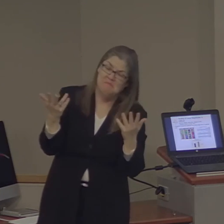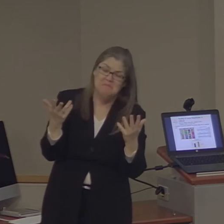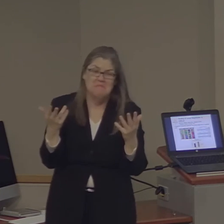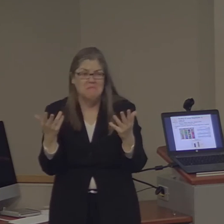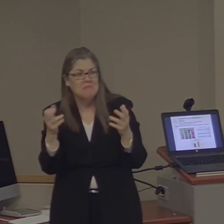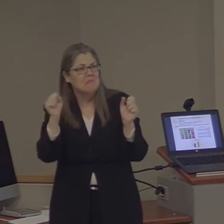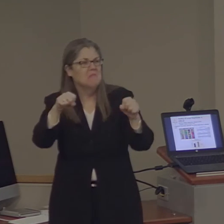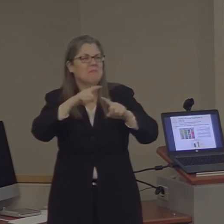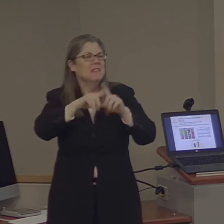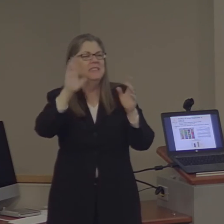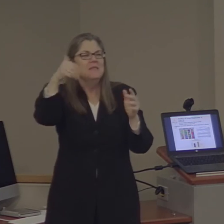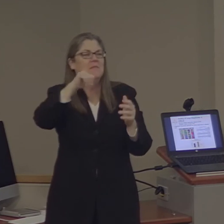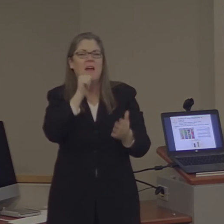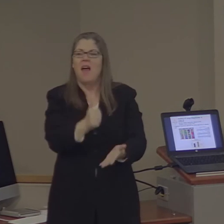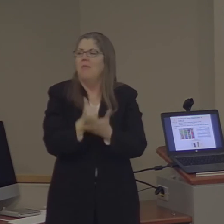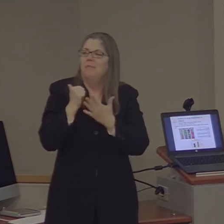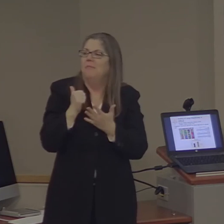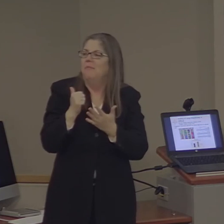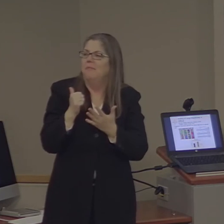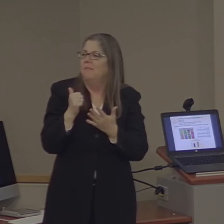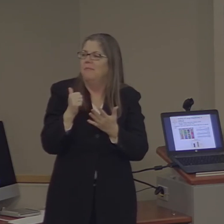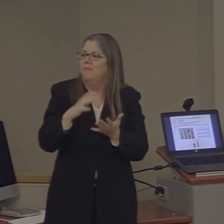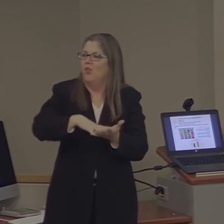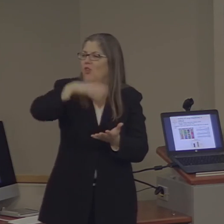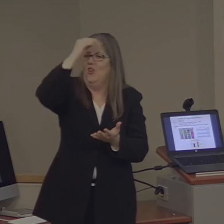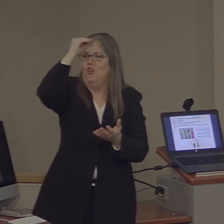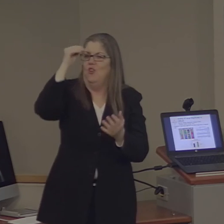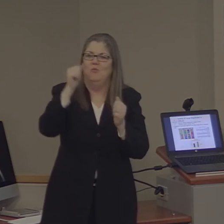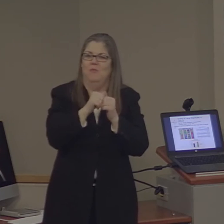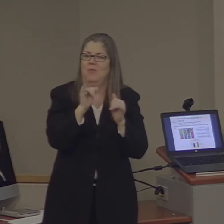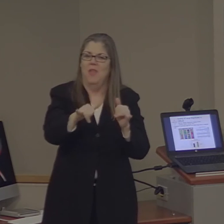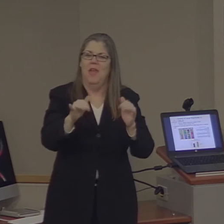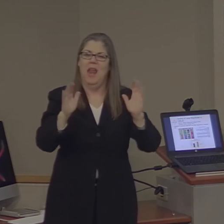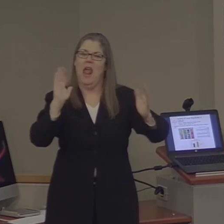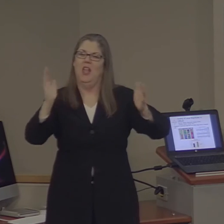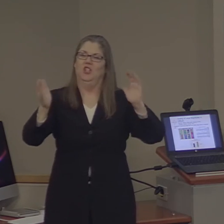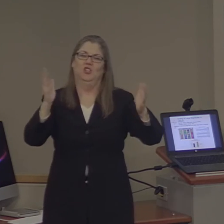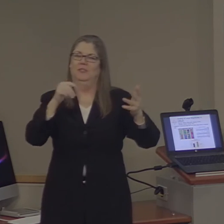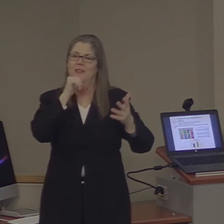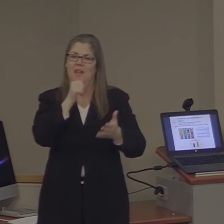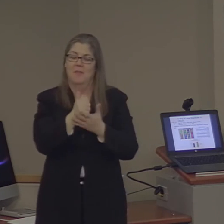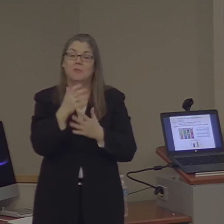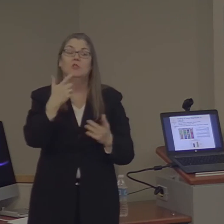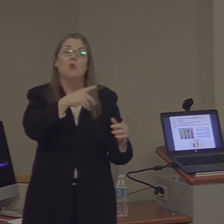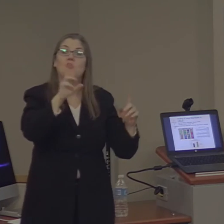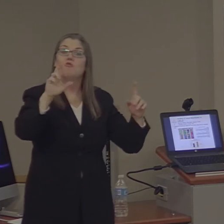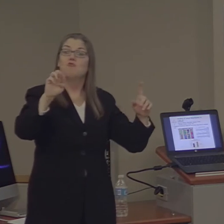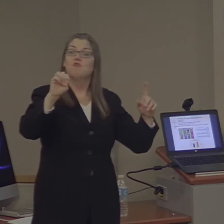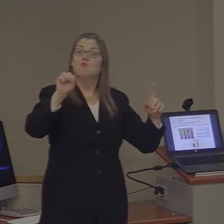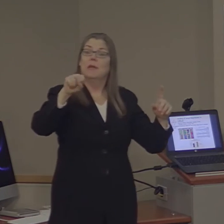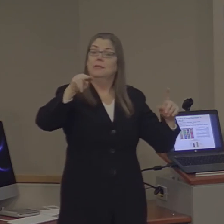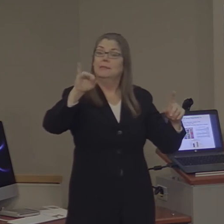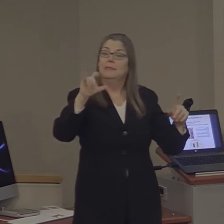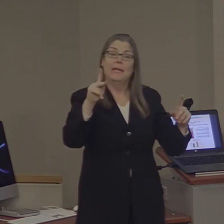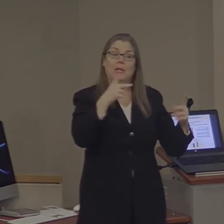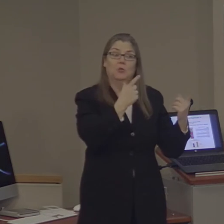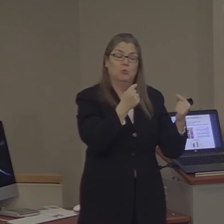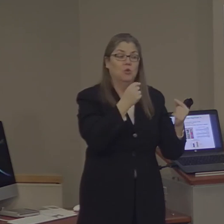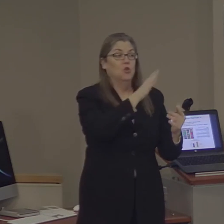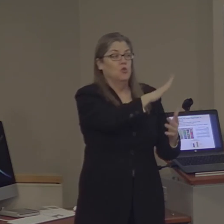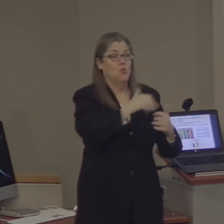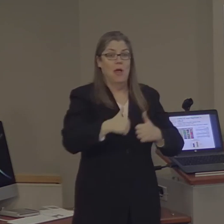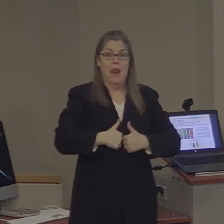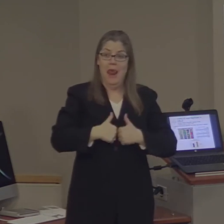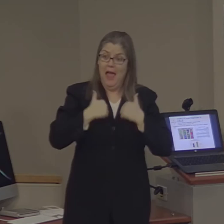seem to learn much from most of these analogies that people learn. So what Elise Resnick tried is embedding your life in